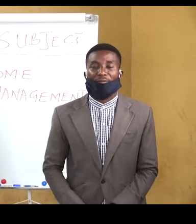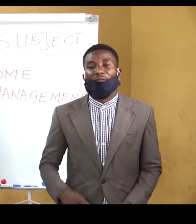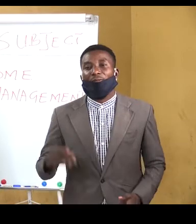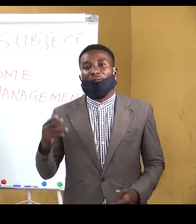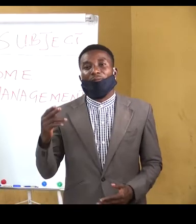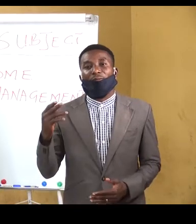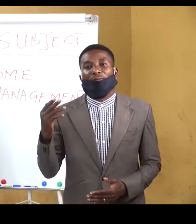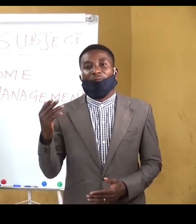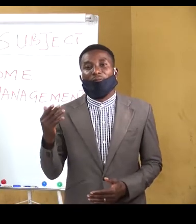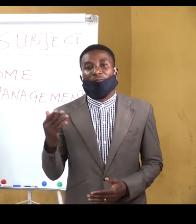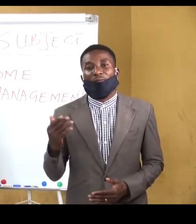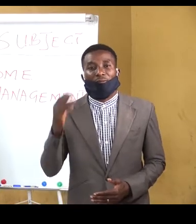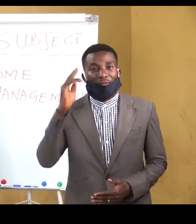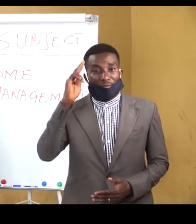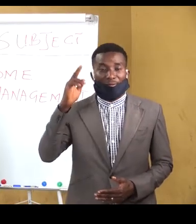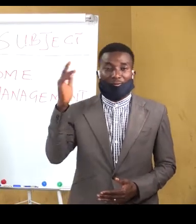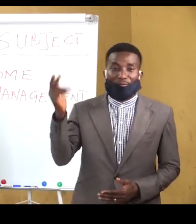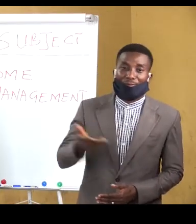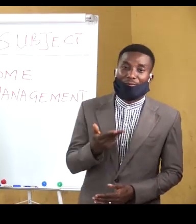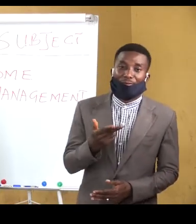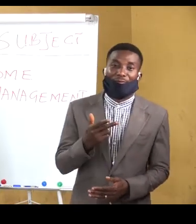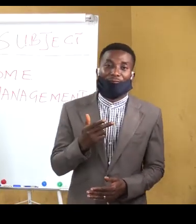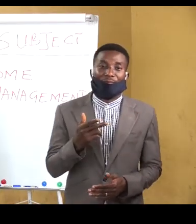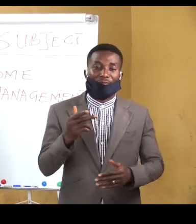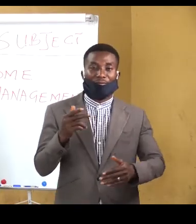Welcome to Ministry of Education,